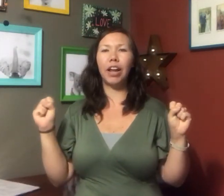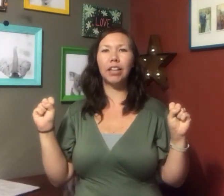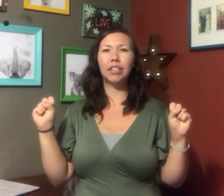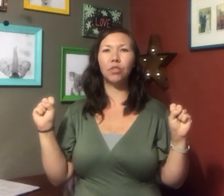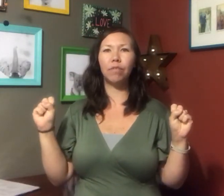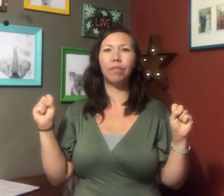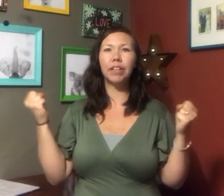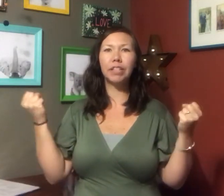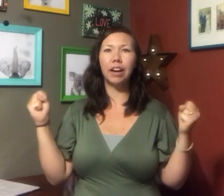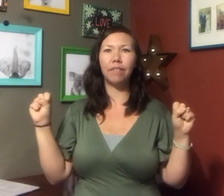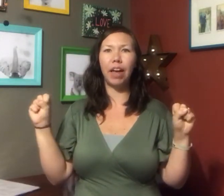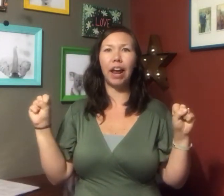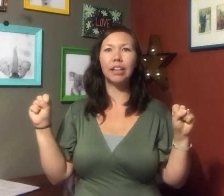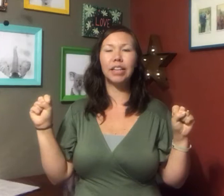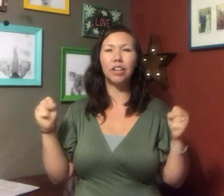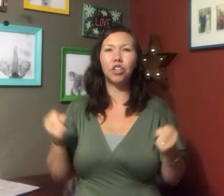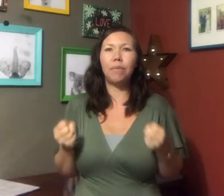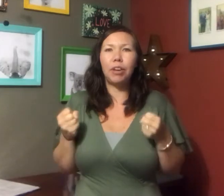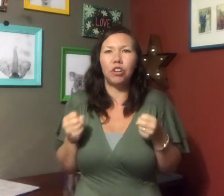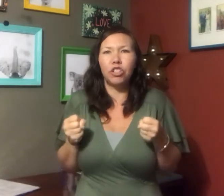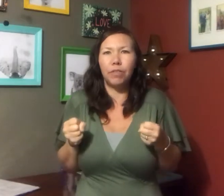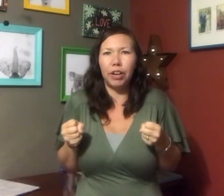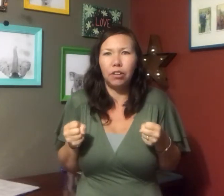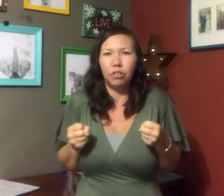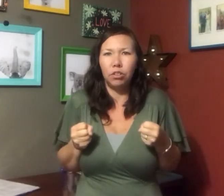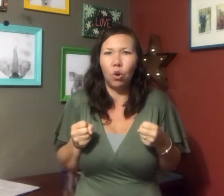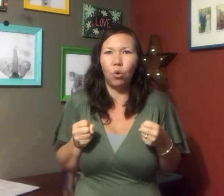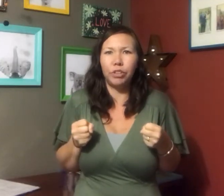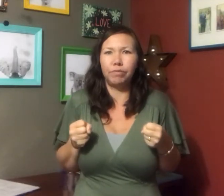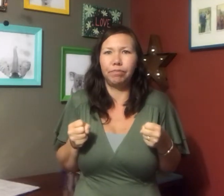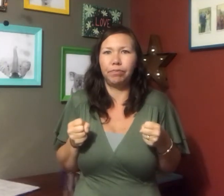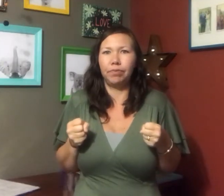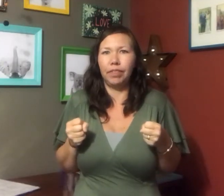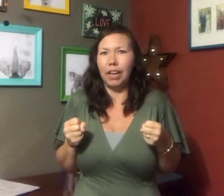hands into a fist, kind of that S hand shape, and you're shivering. Cold. Okay.